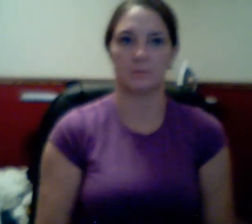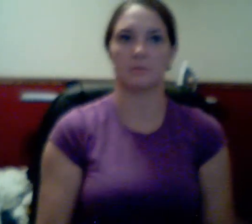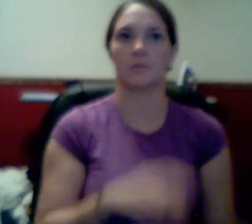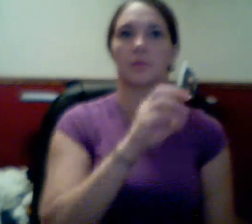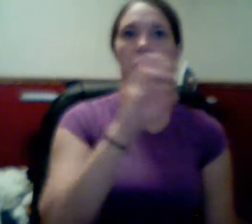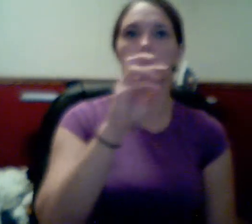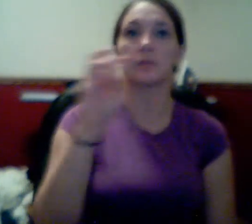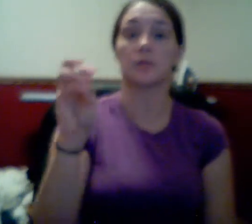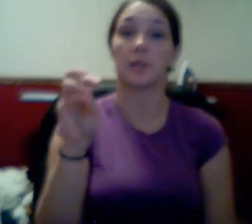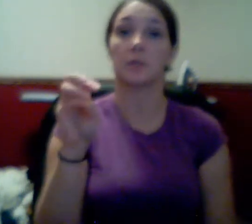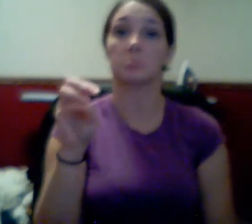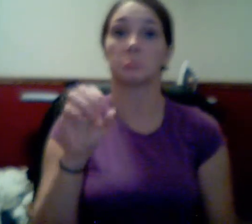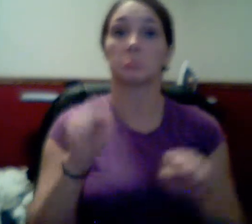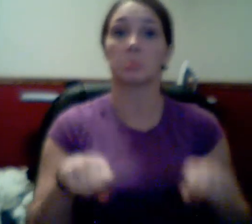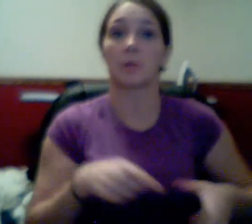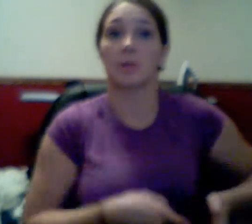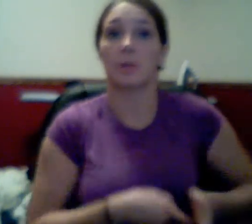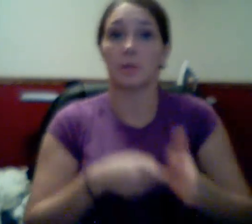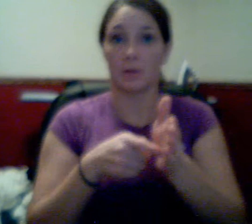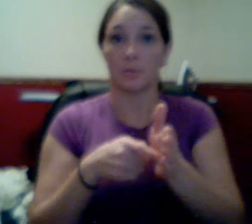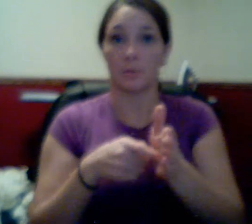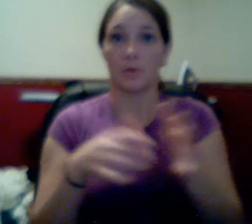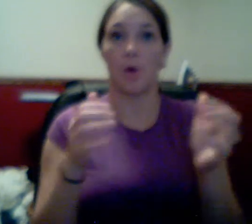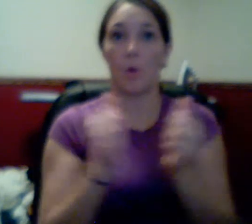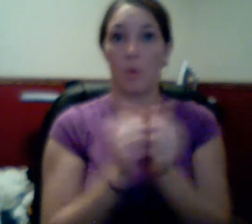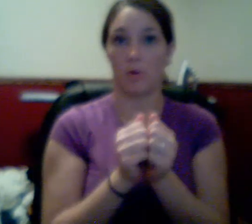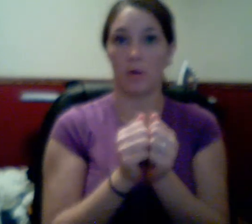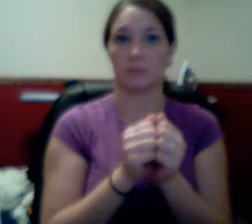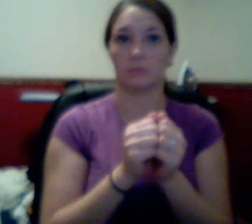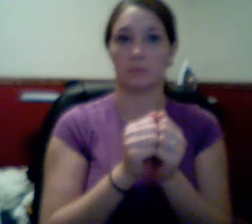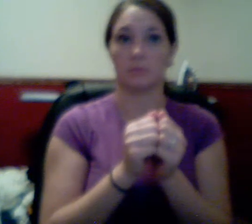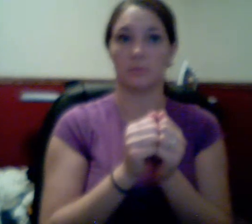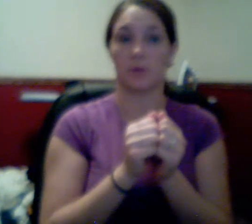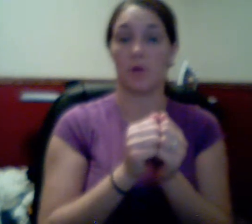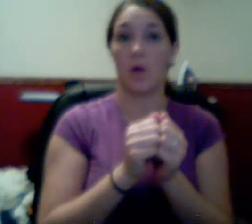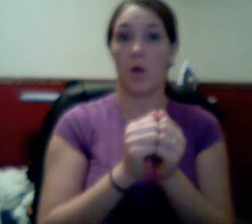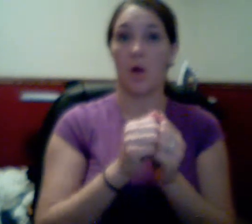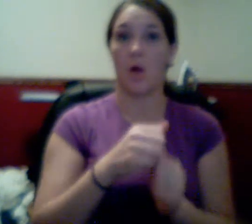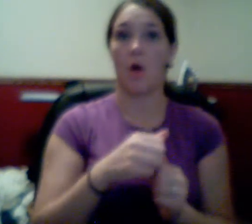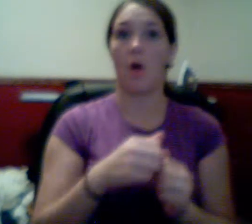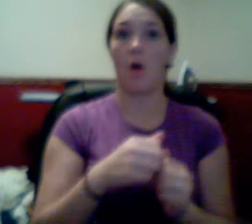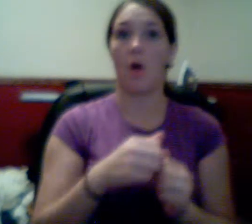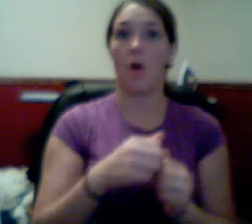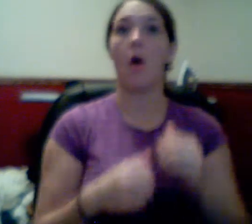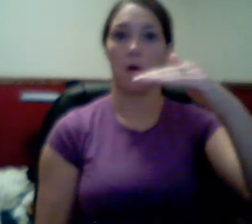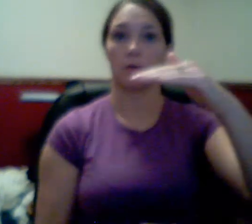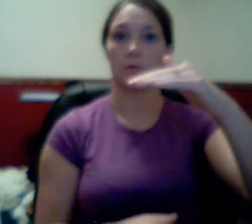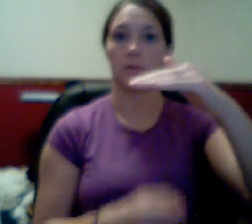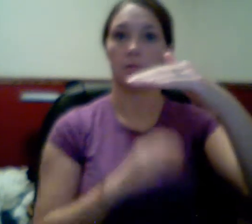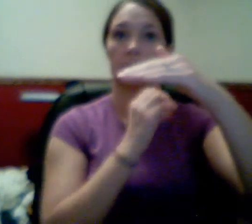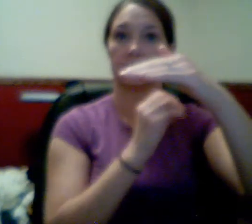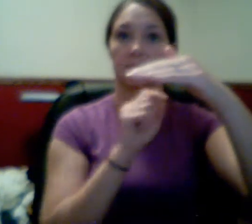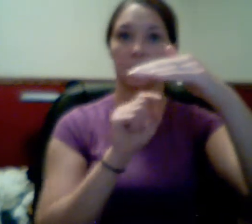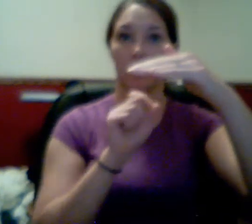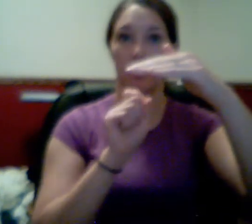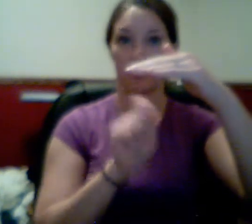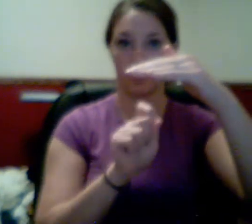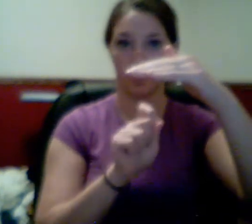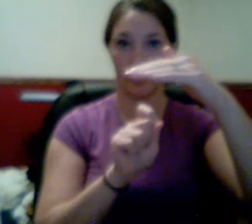represented with a bar. Oh, an easy calculator. Over the 6. And this number over here, I can represent that with